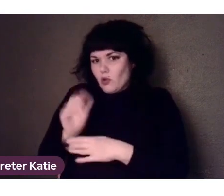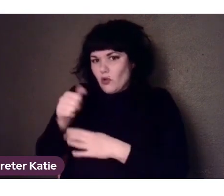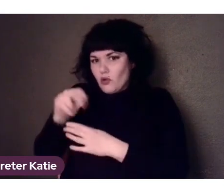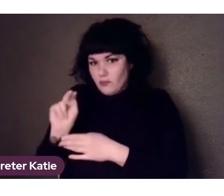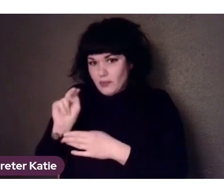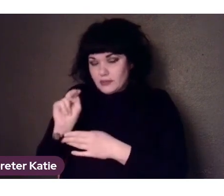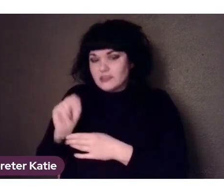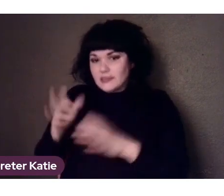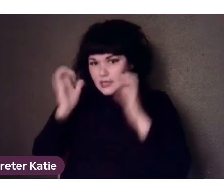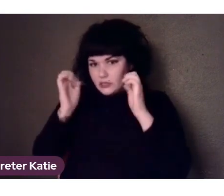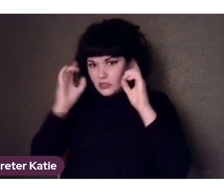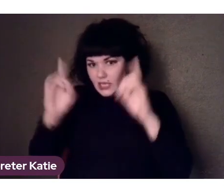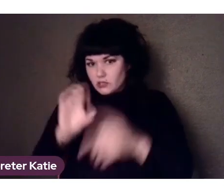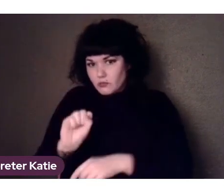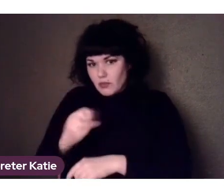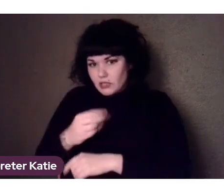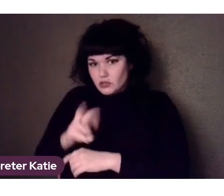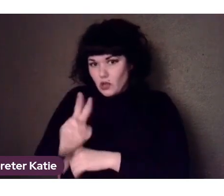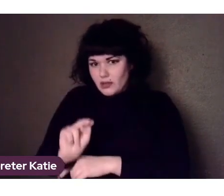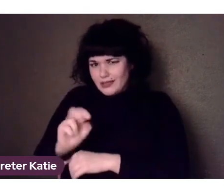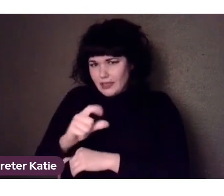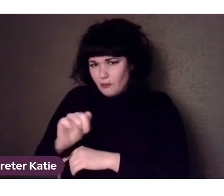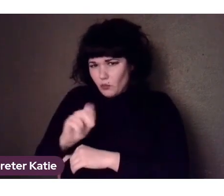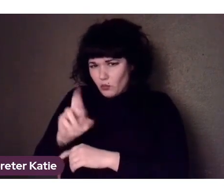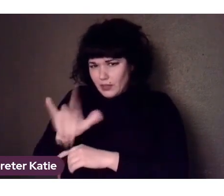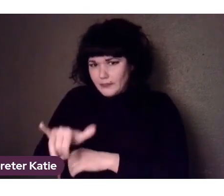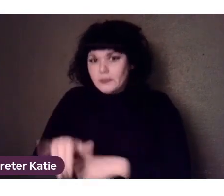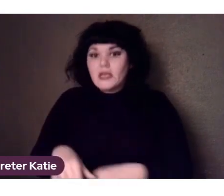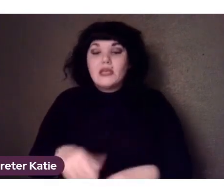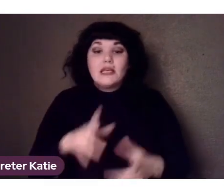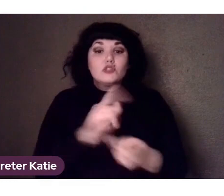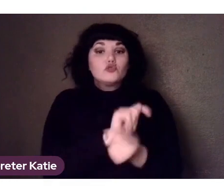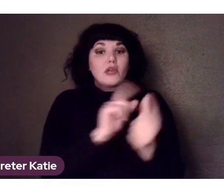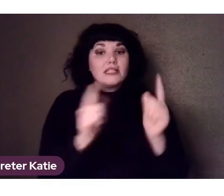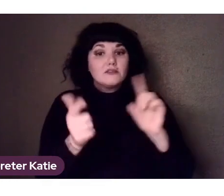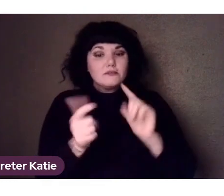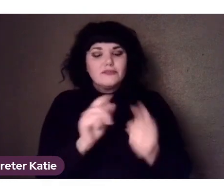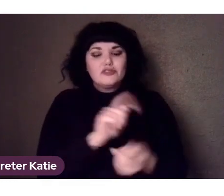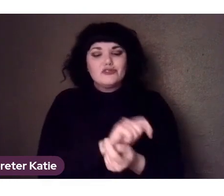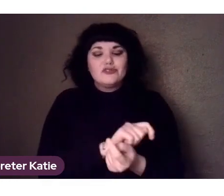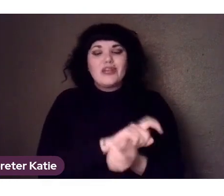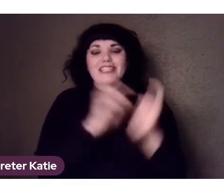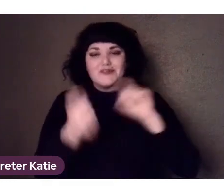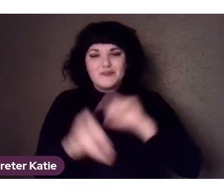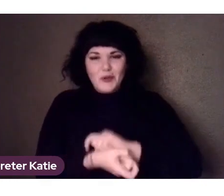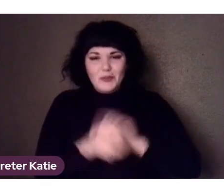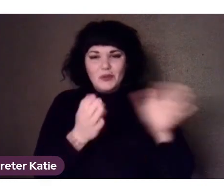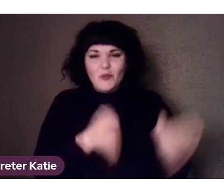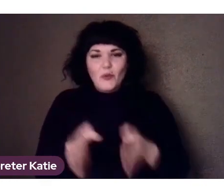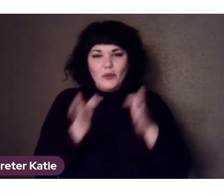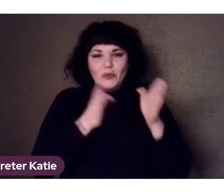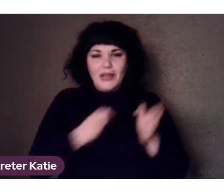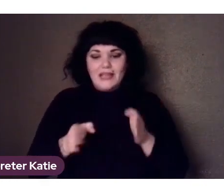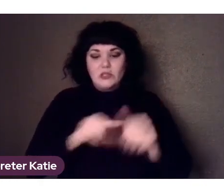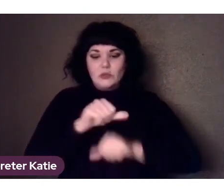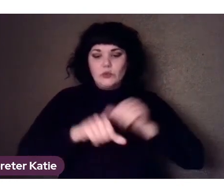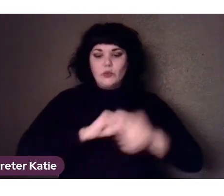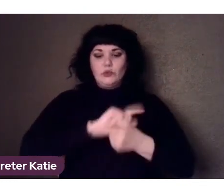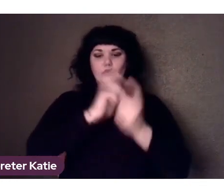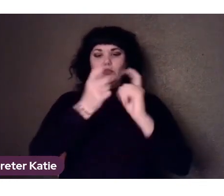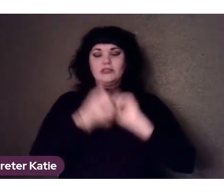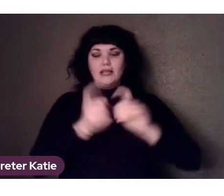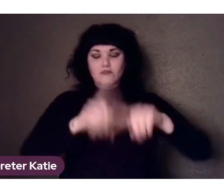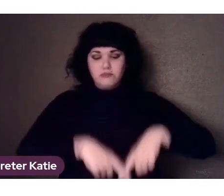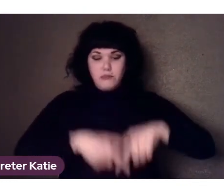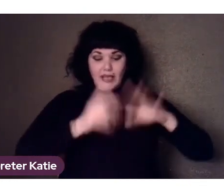Ginwright, is transformative organizing. Social change is the result of individual